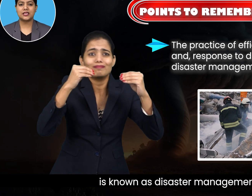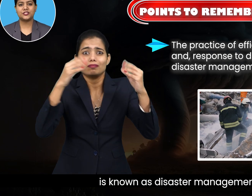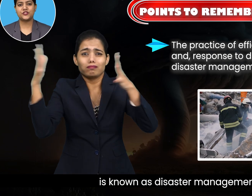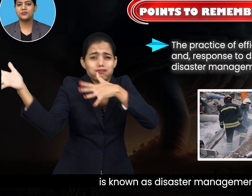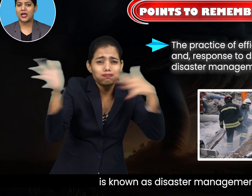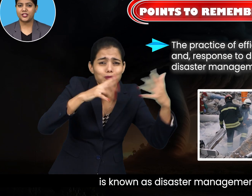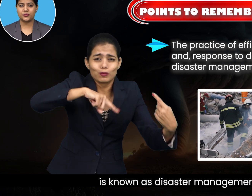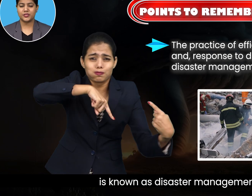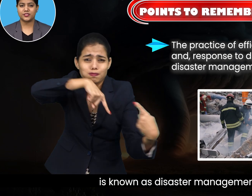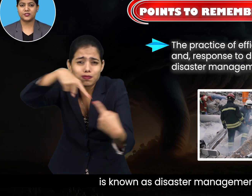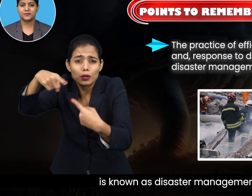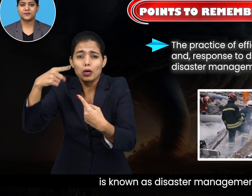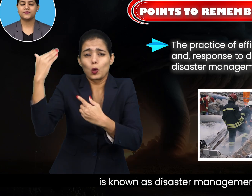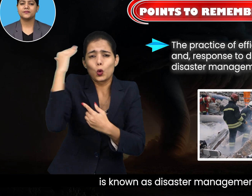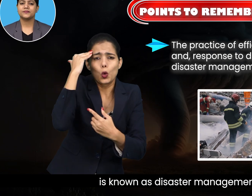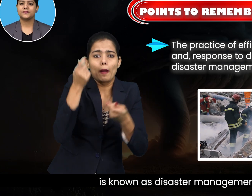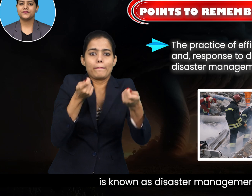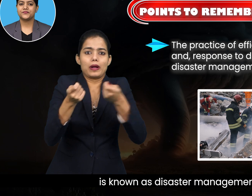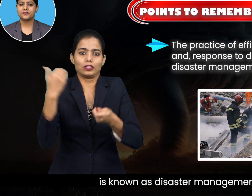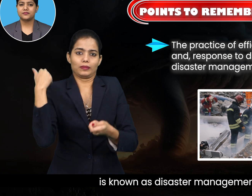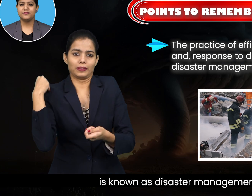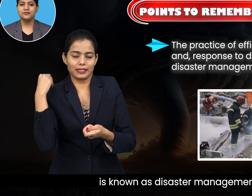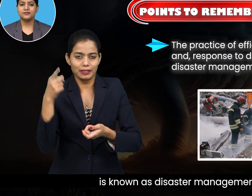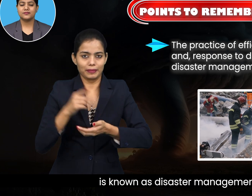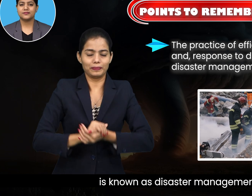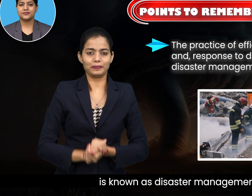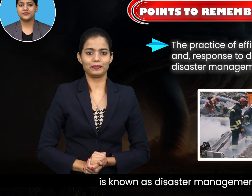as disaster management.